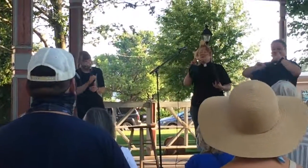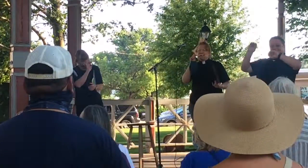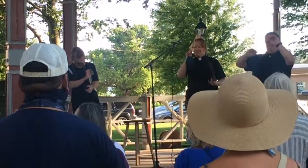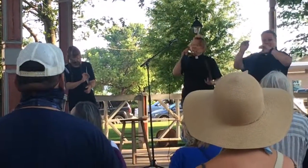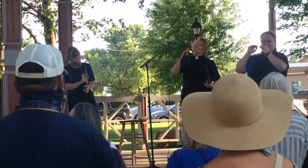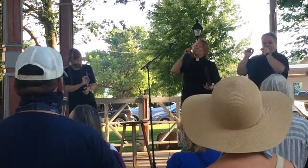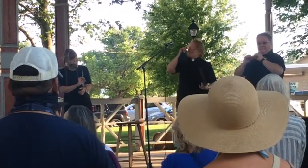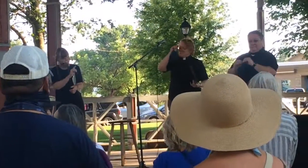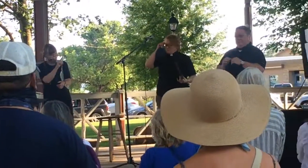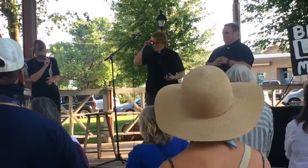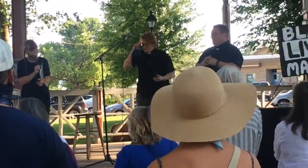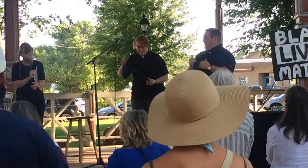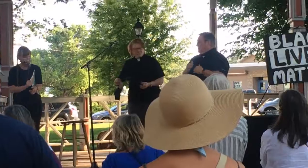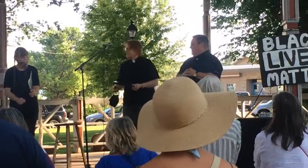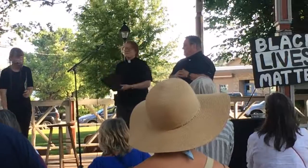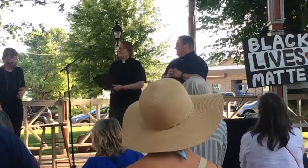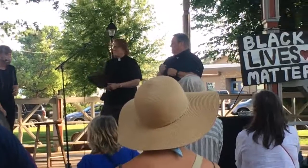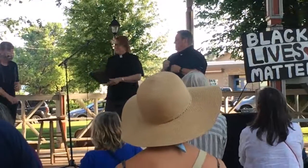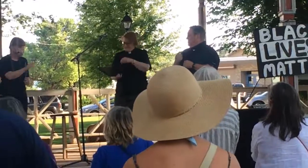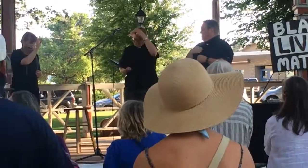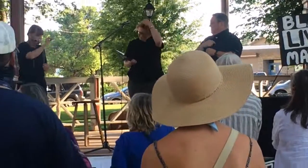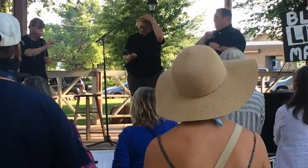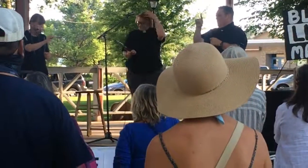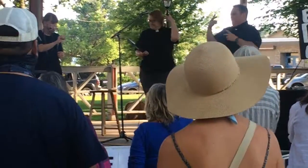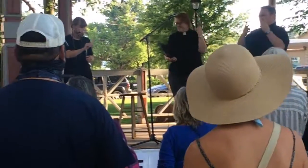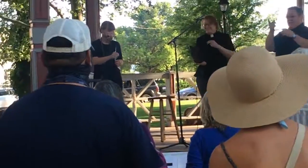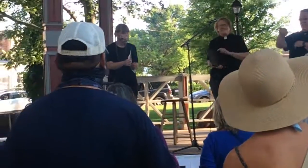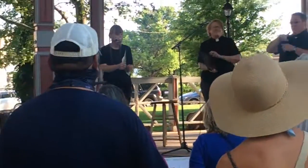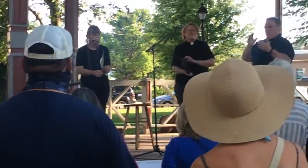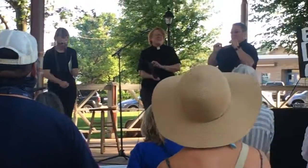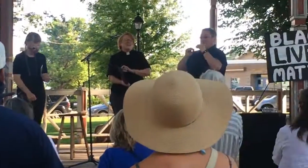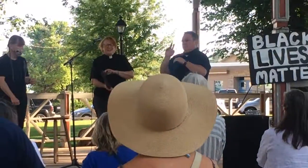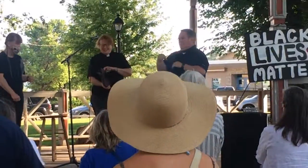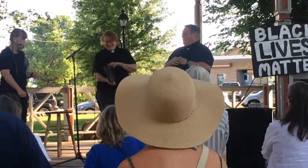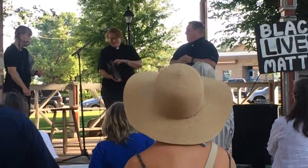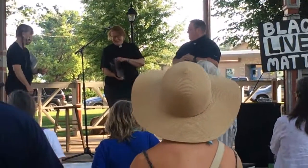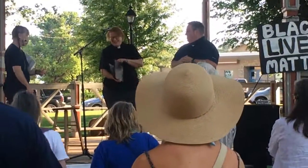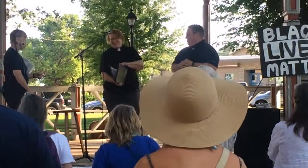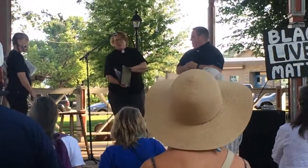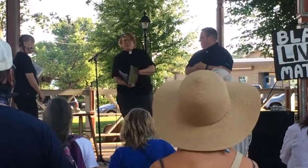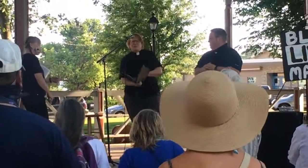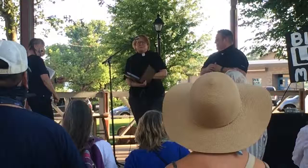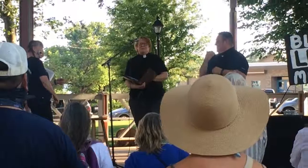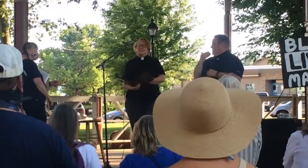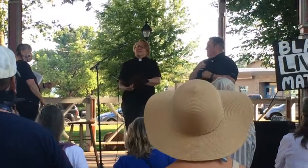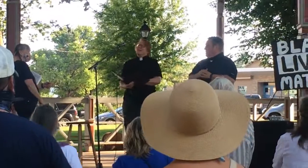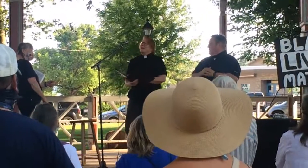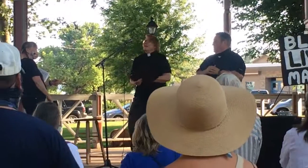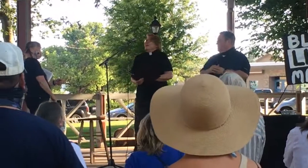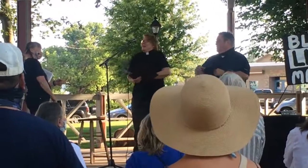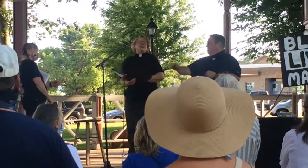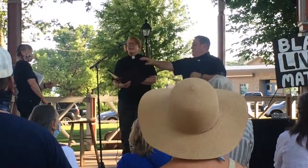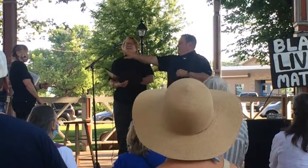doing repairs right now. So you'll have to go visit them when they're all fixed up. Thank you, Katie, for being here. You're welcome. How